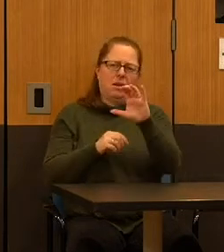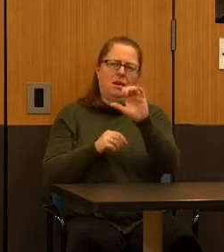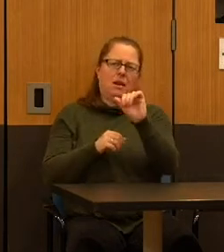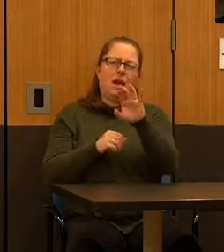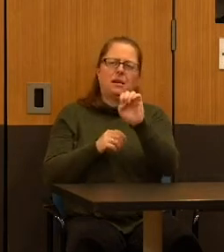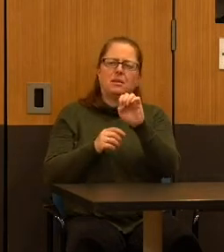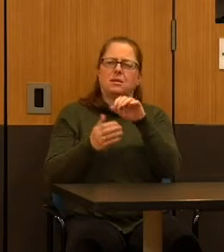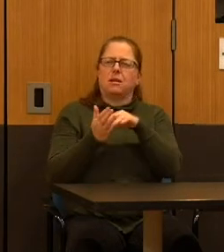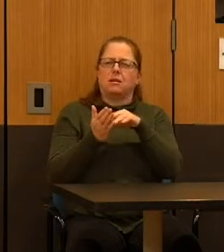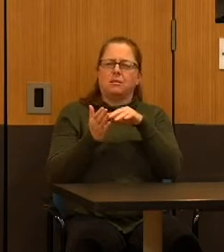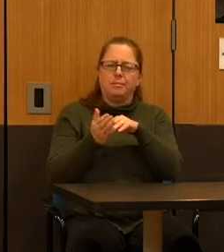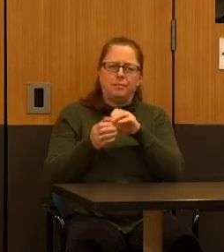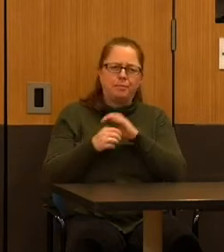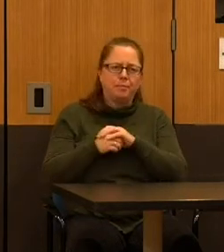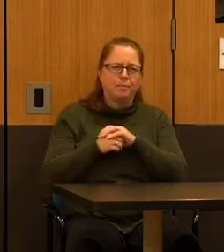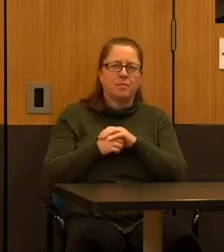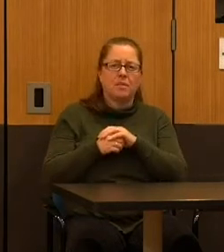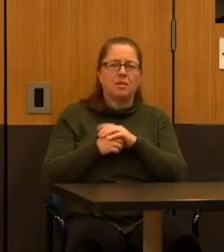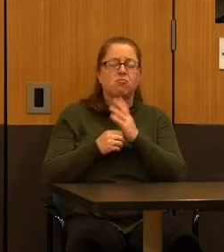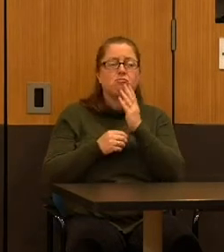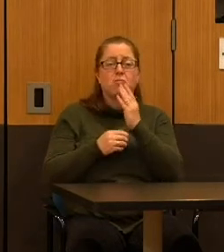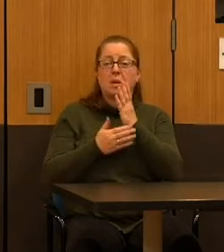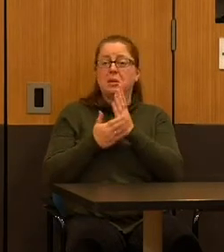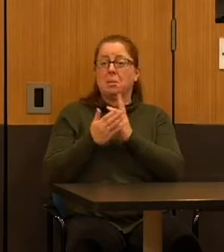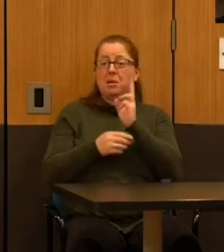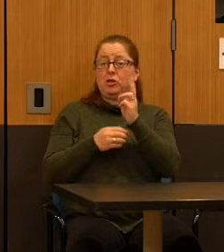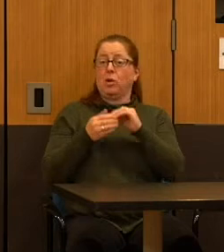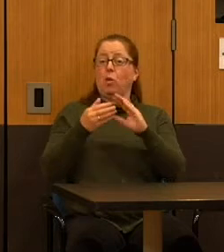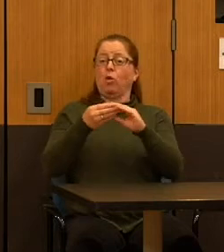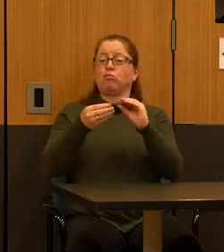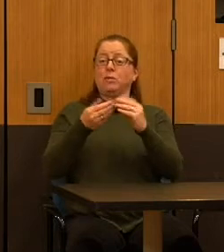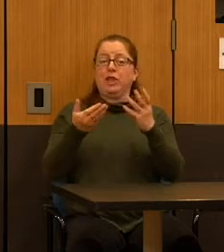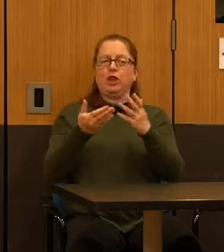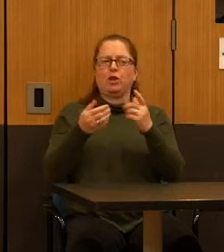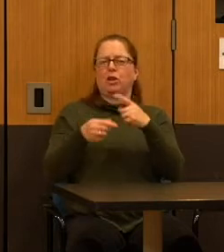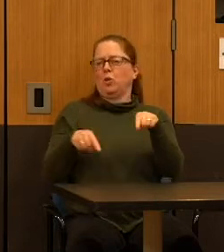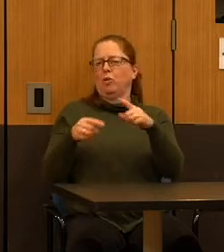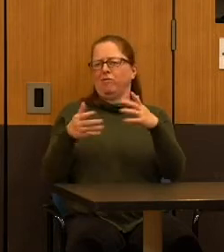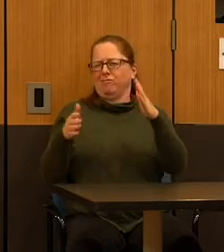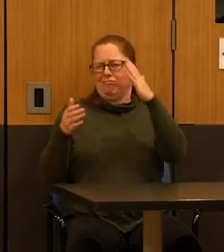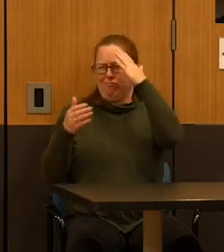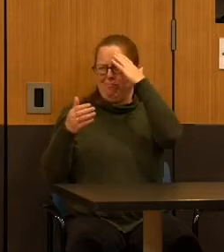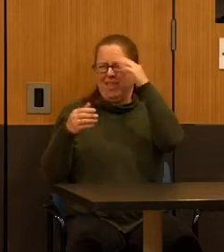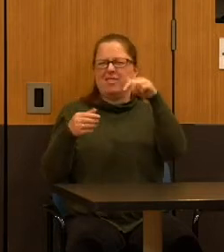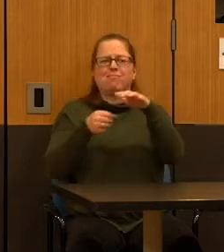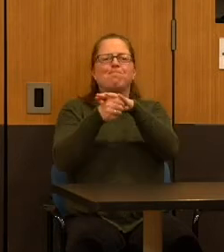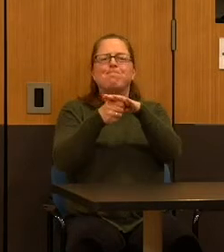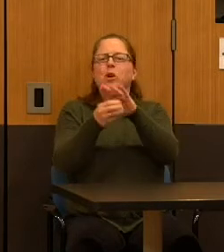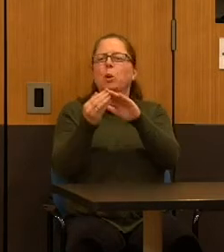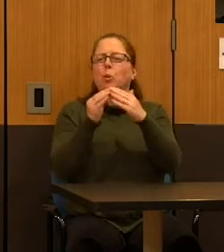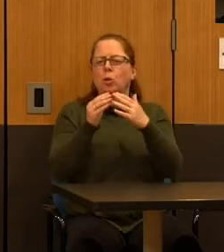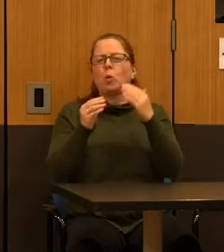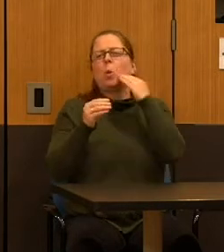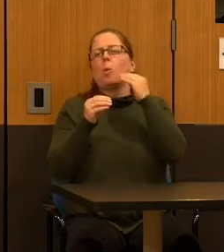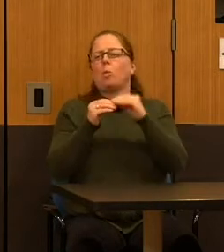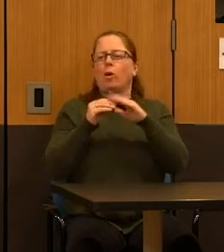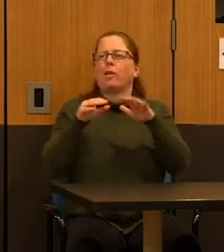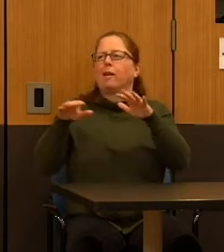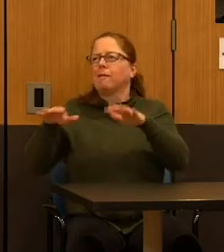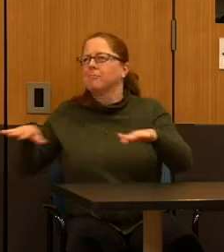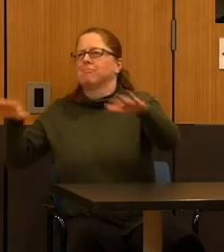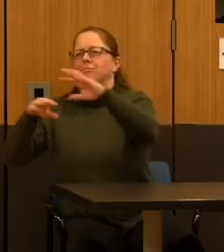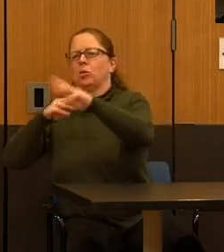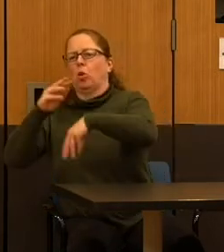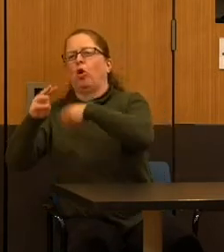And I'll just put out there that I think some of the history I'll present here is probably well known to like this community more than any other people in the